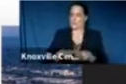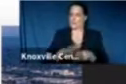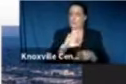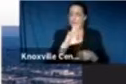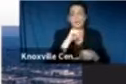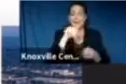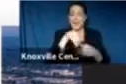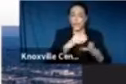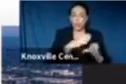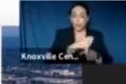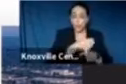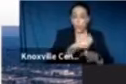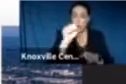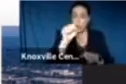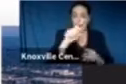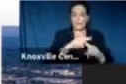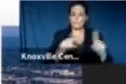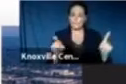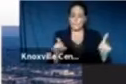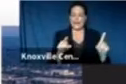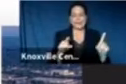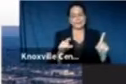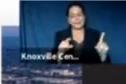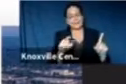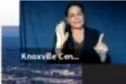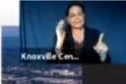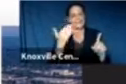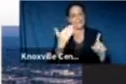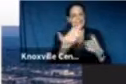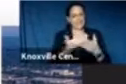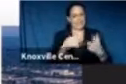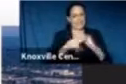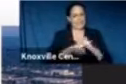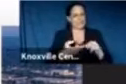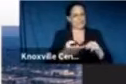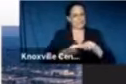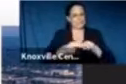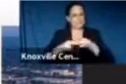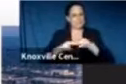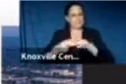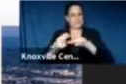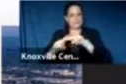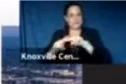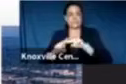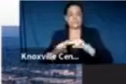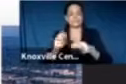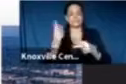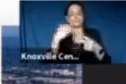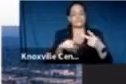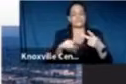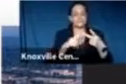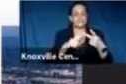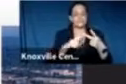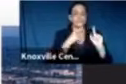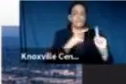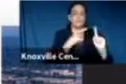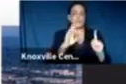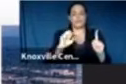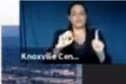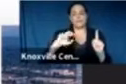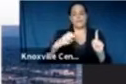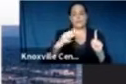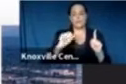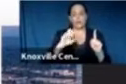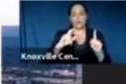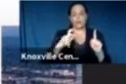consecutive are an indication of things beginning to trend upward. Our second benchmark,